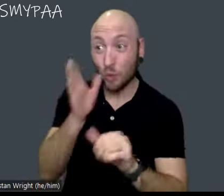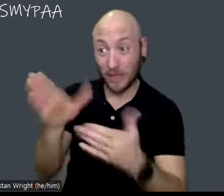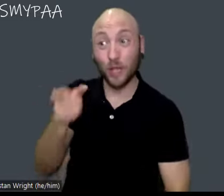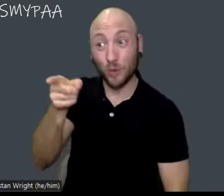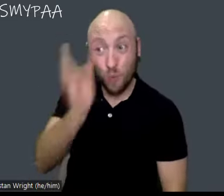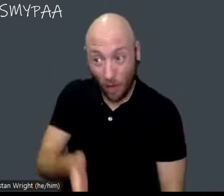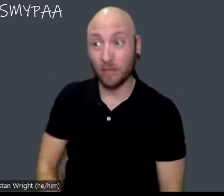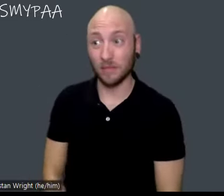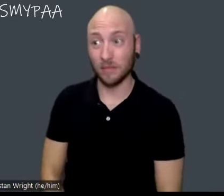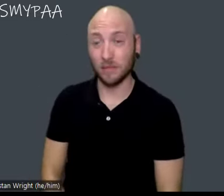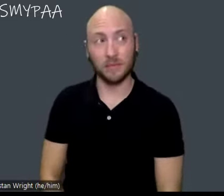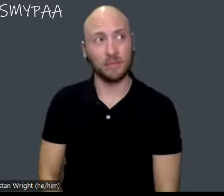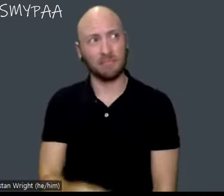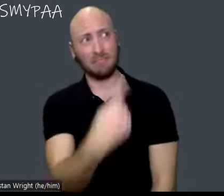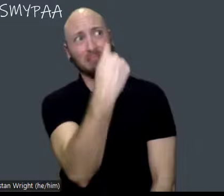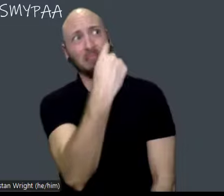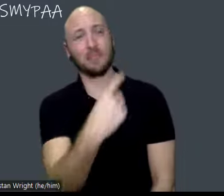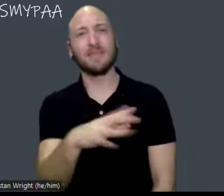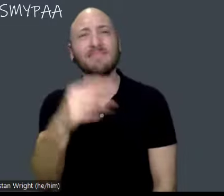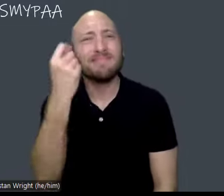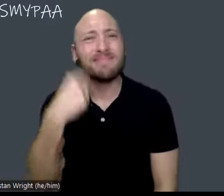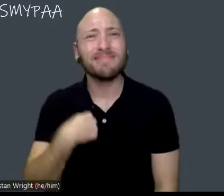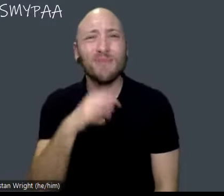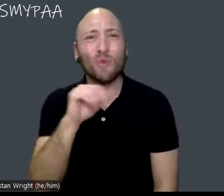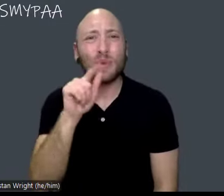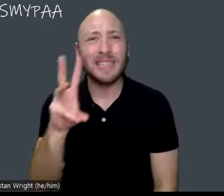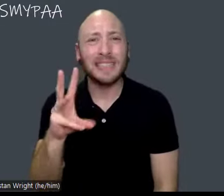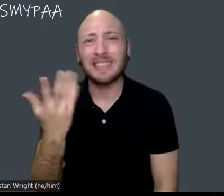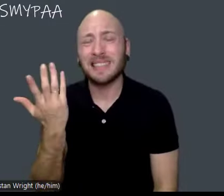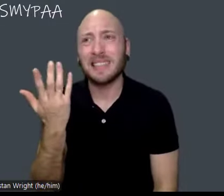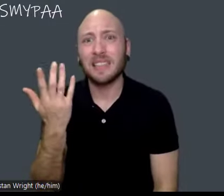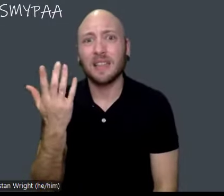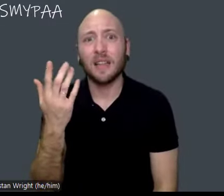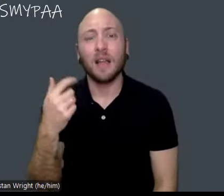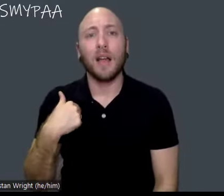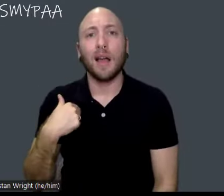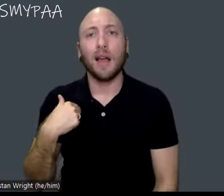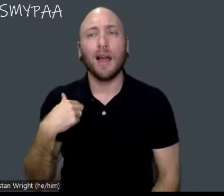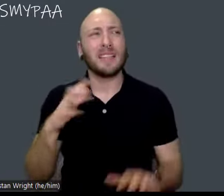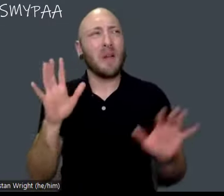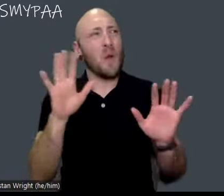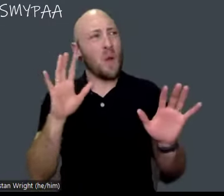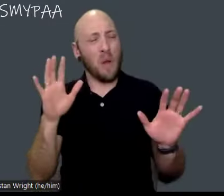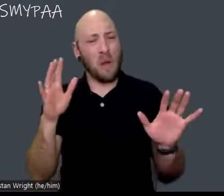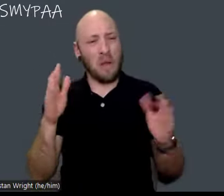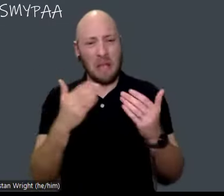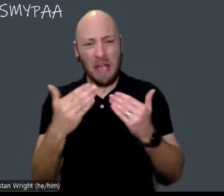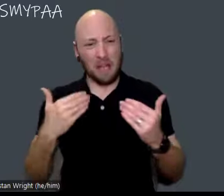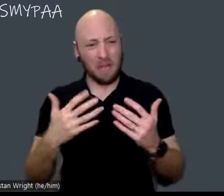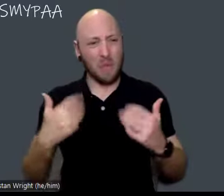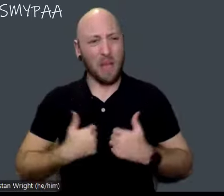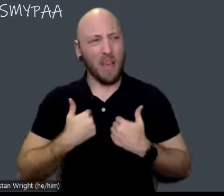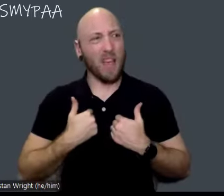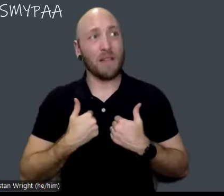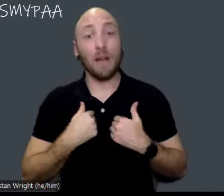die. But I was 26 years old, and I had too much of my life ahead of me to listen.